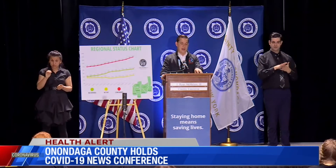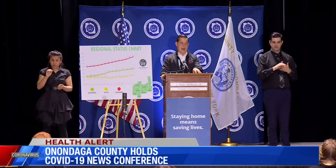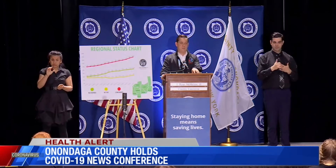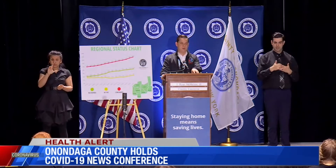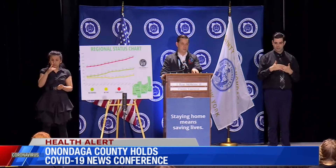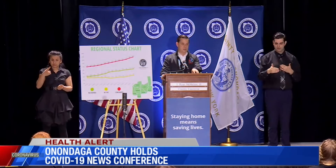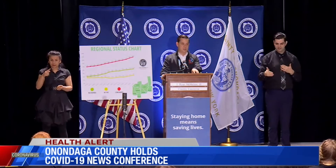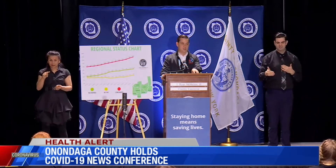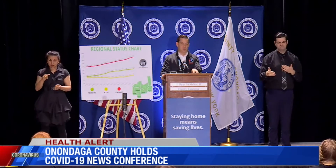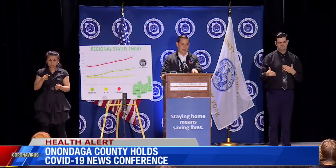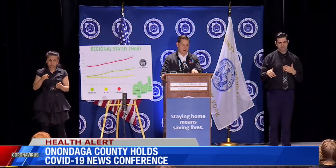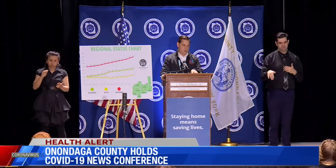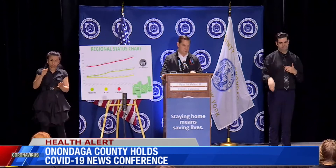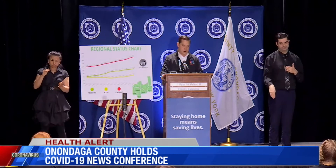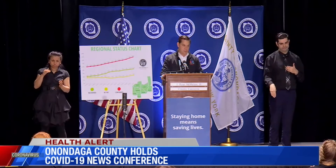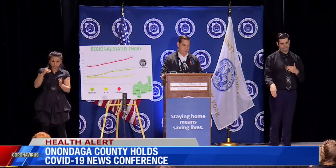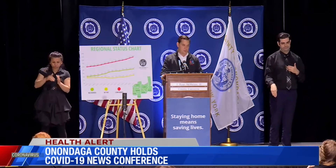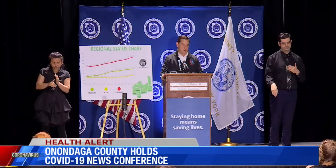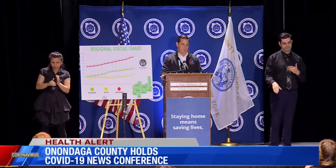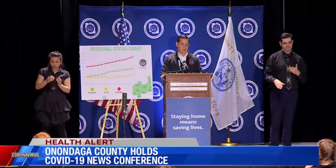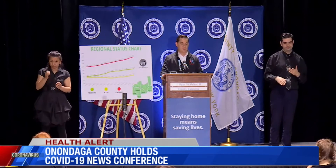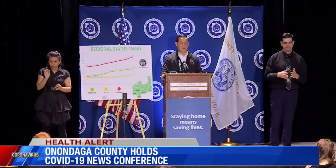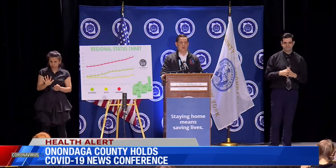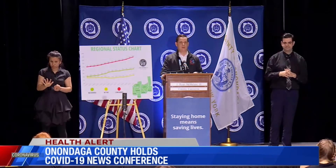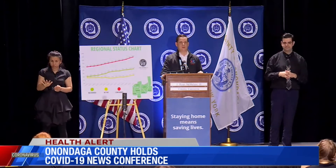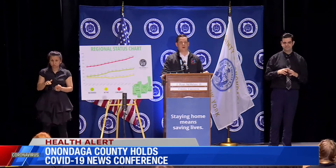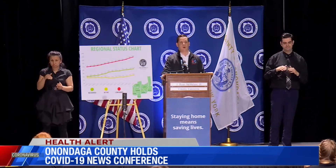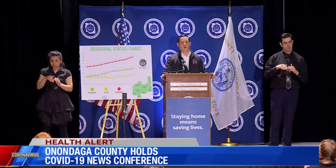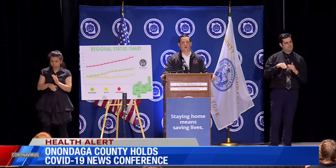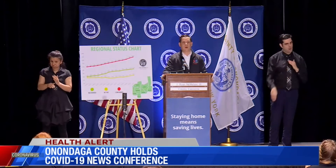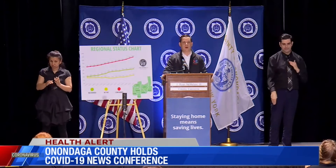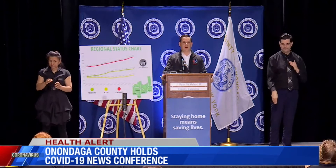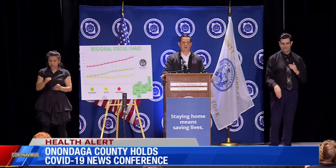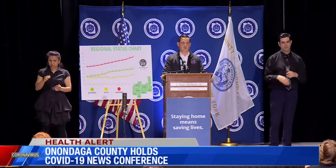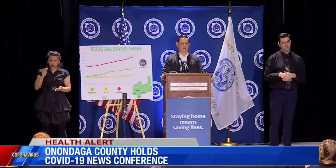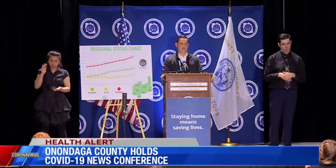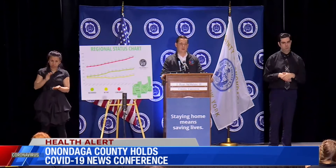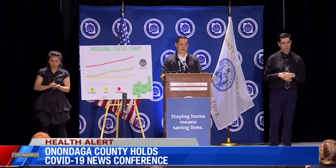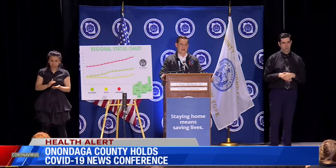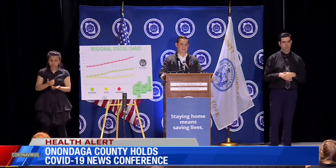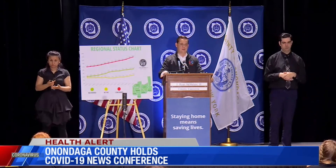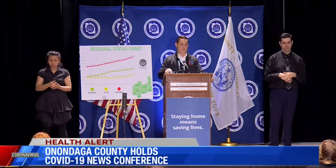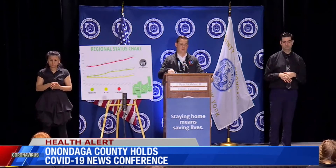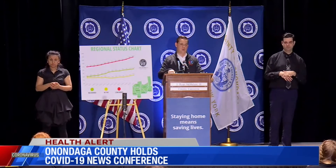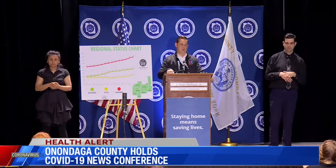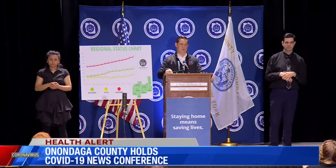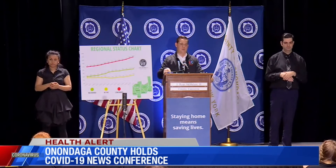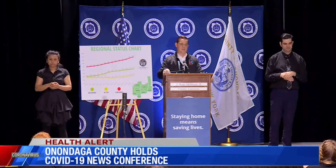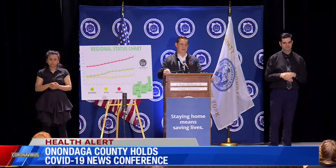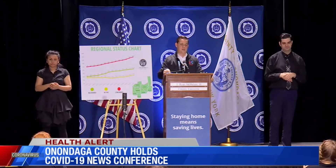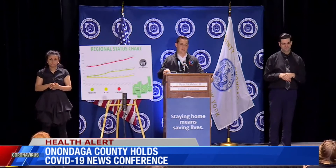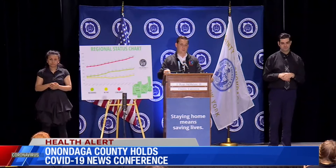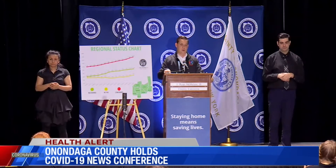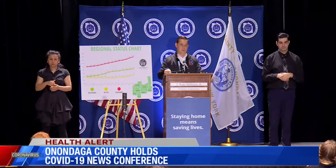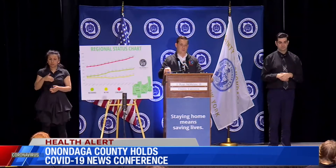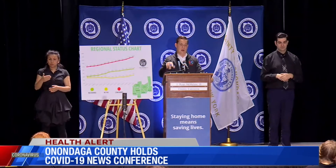what's going to happen is you're going to see a drastic drop off, and so you'll see your next 2 or 3 sales tax payments dropping